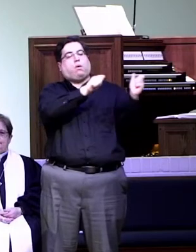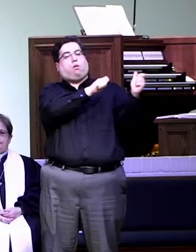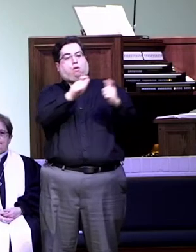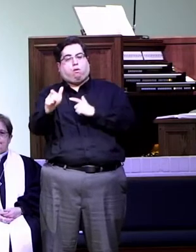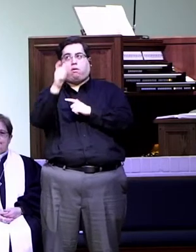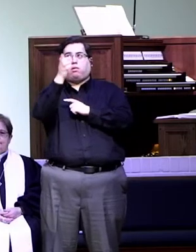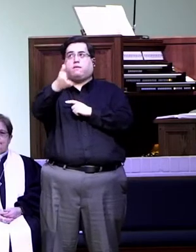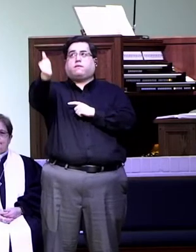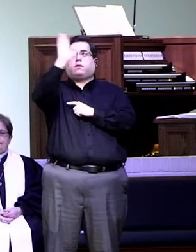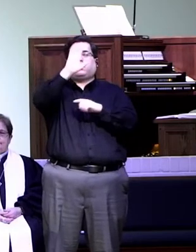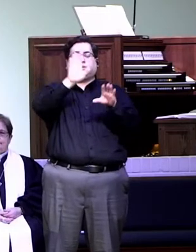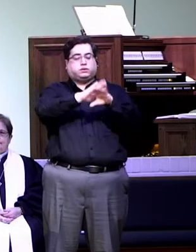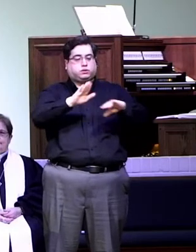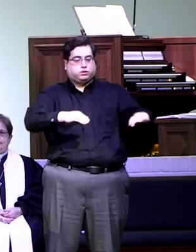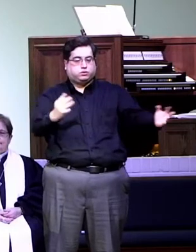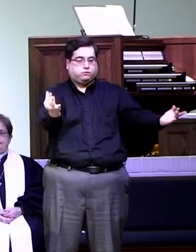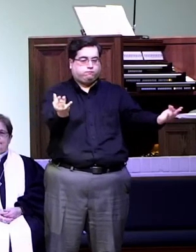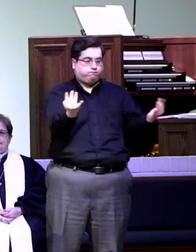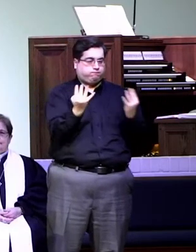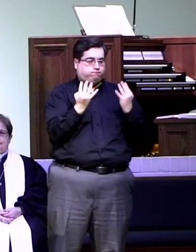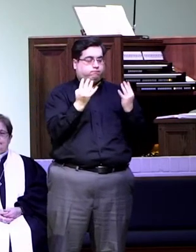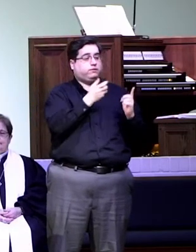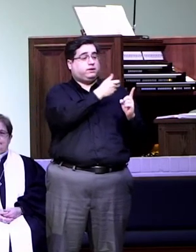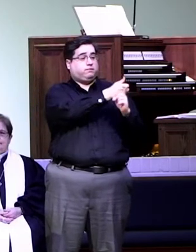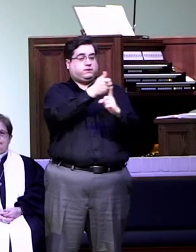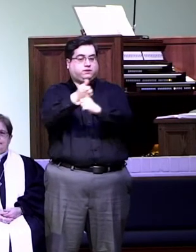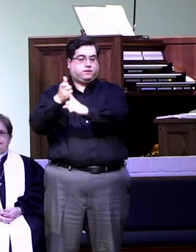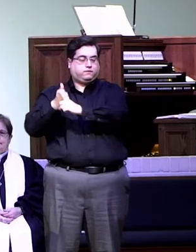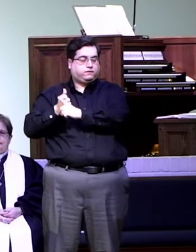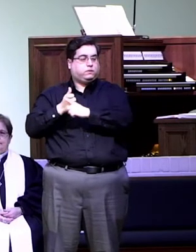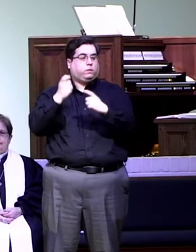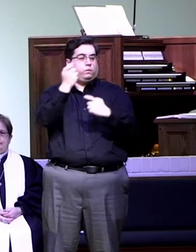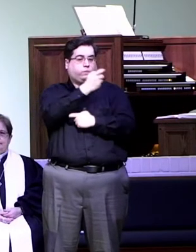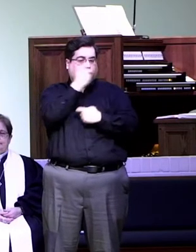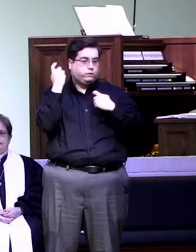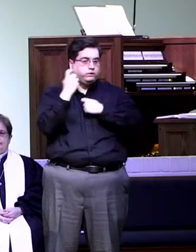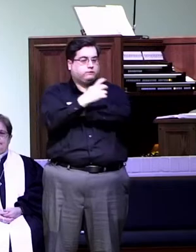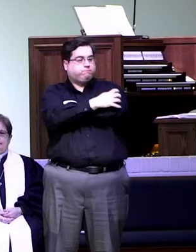God's children who are wounded.